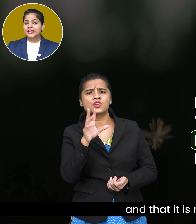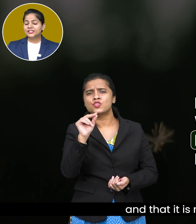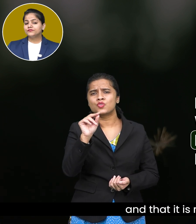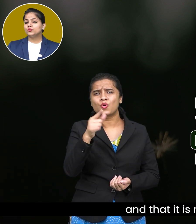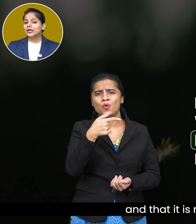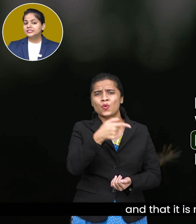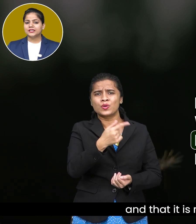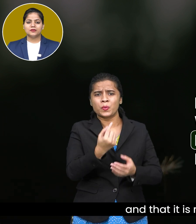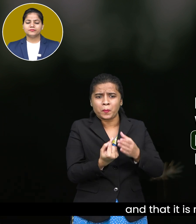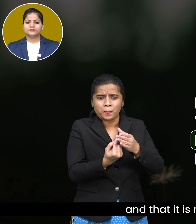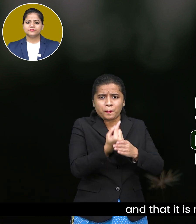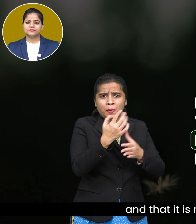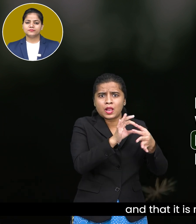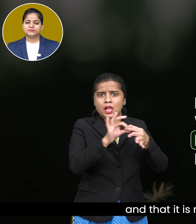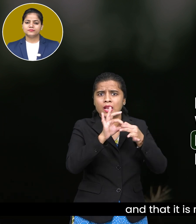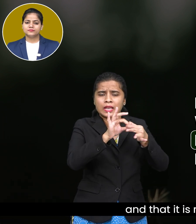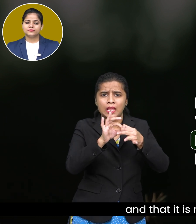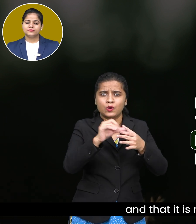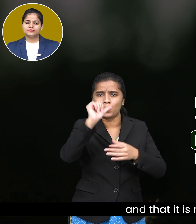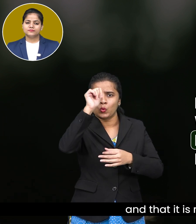not native to India?